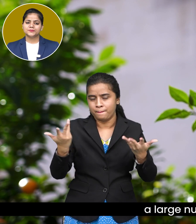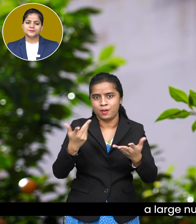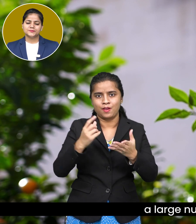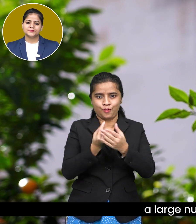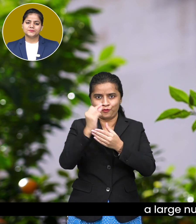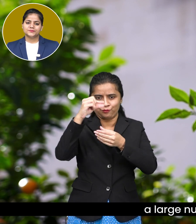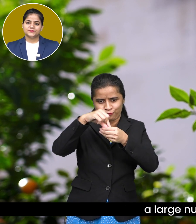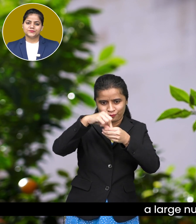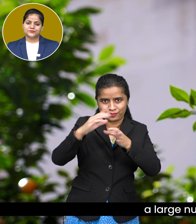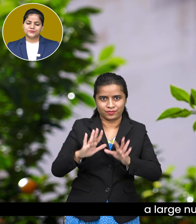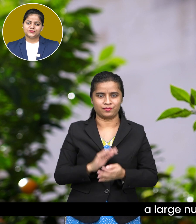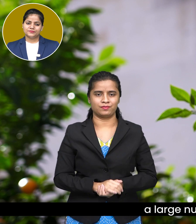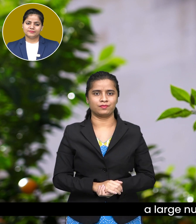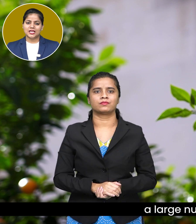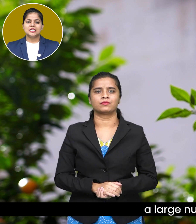seeds.